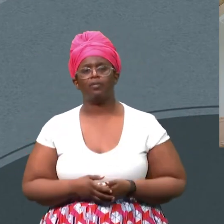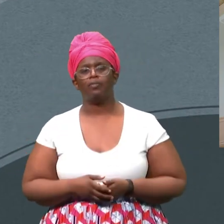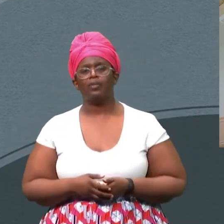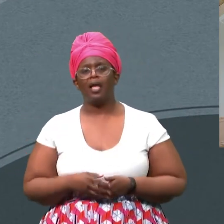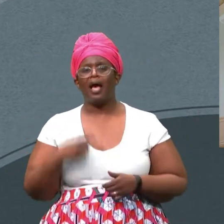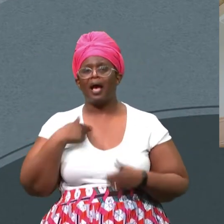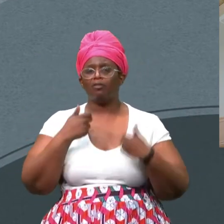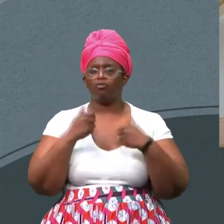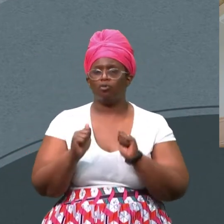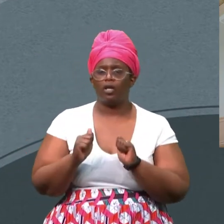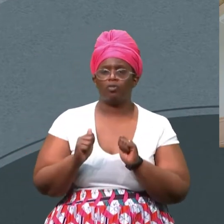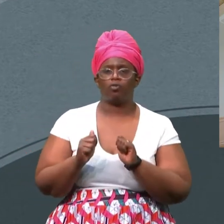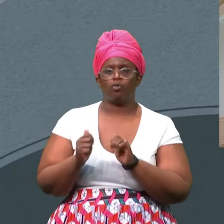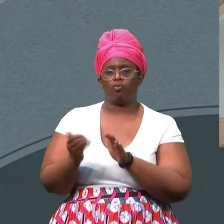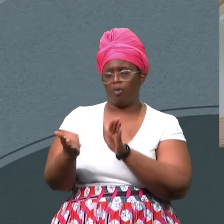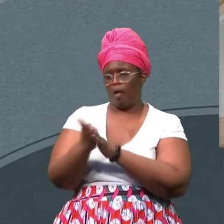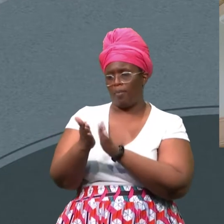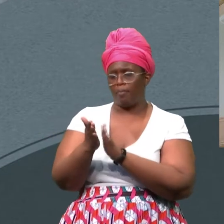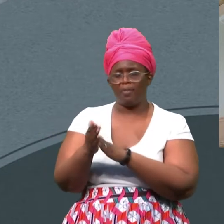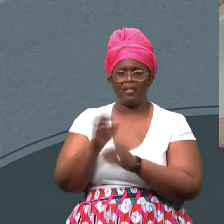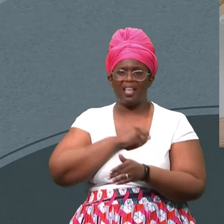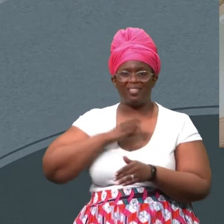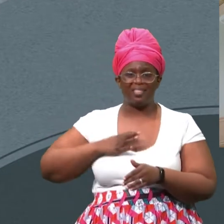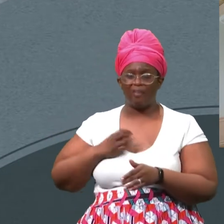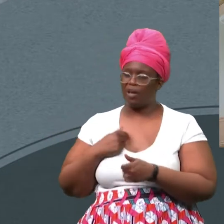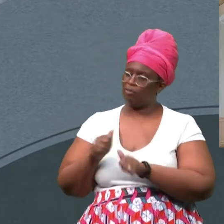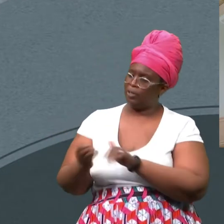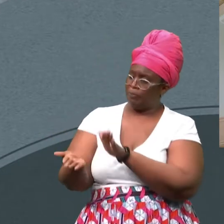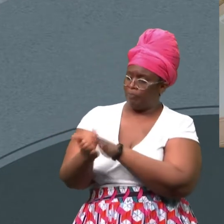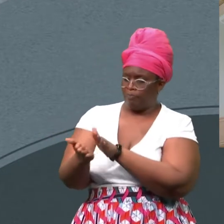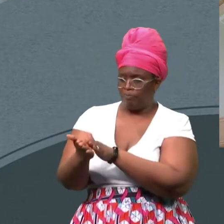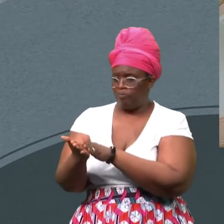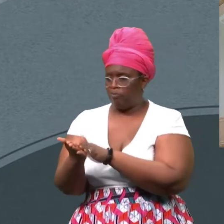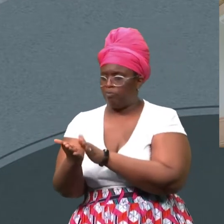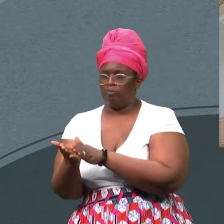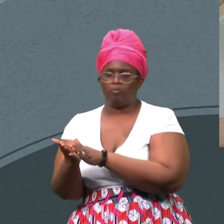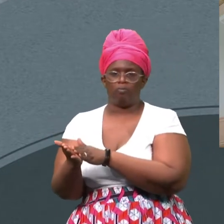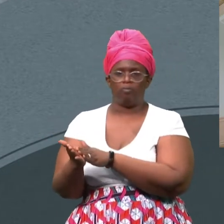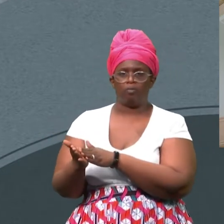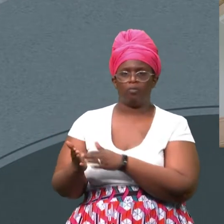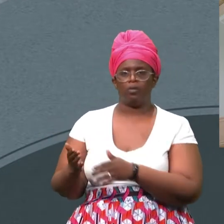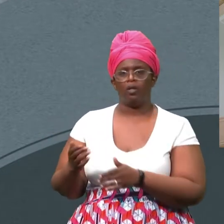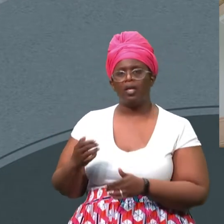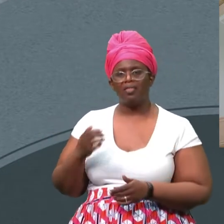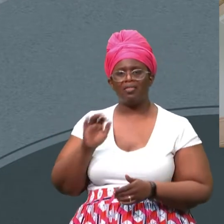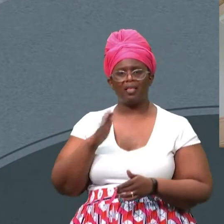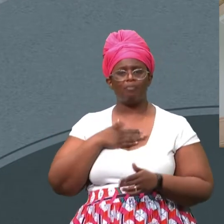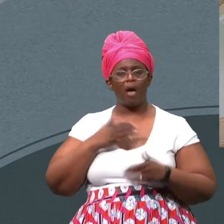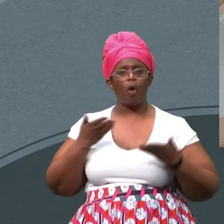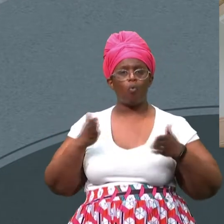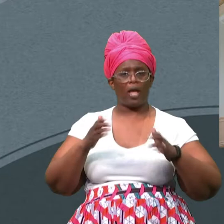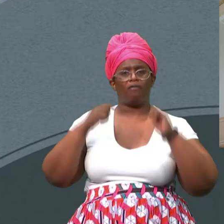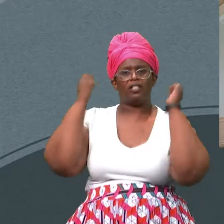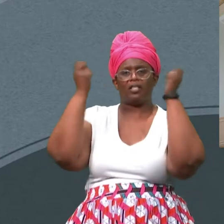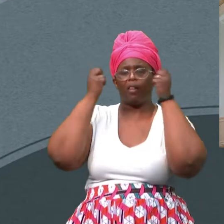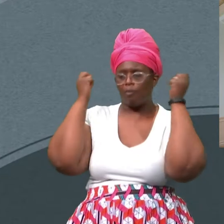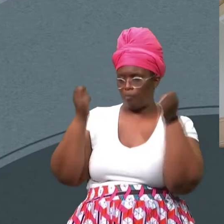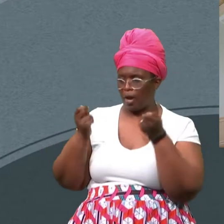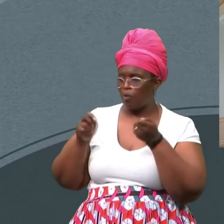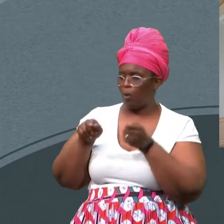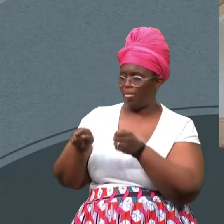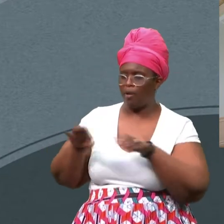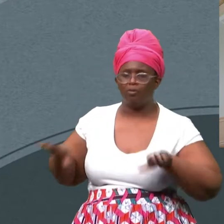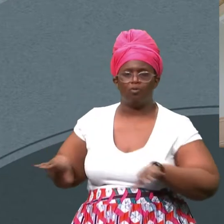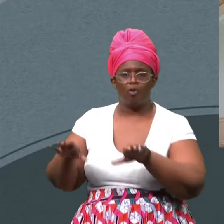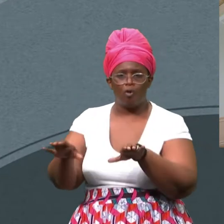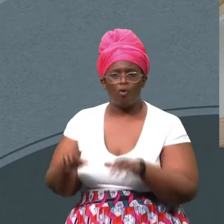and commend our staff and their work and their efforts. It is my way of celebrating what is in them, that we're not